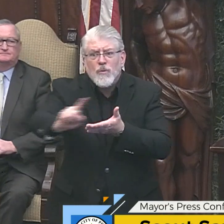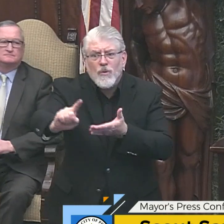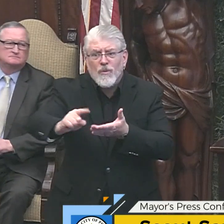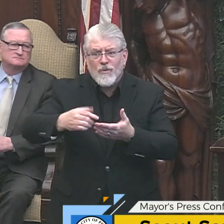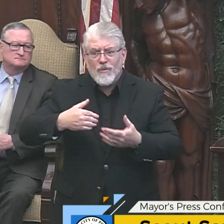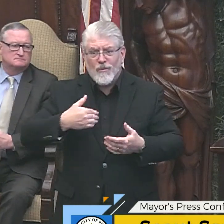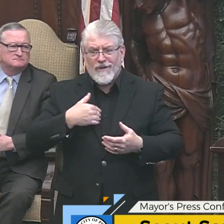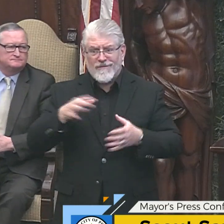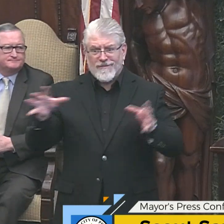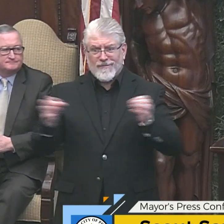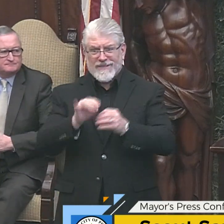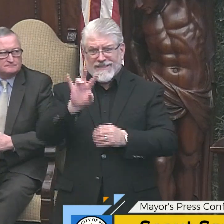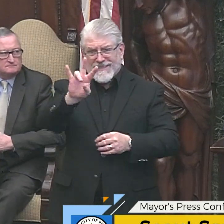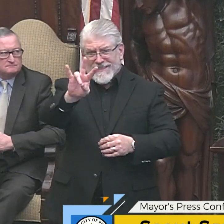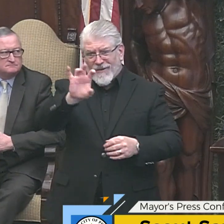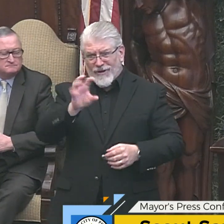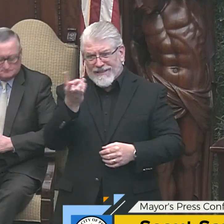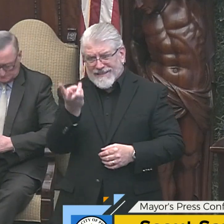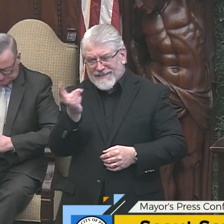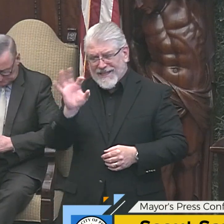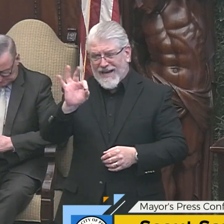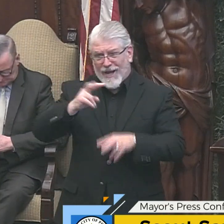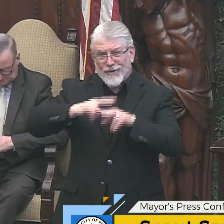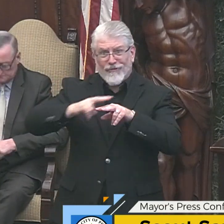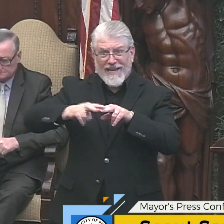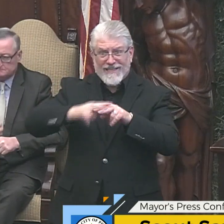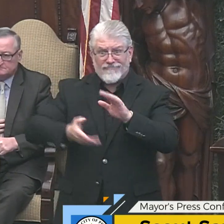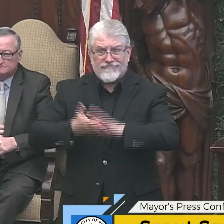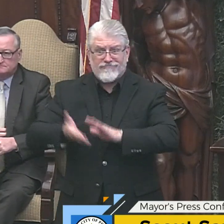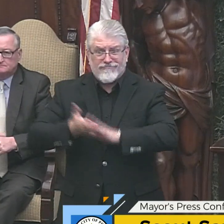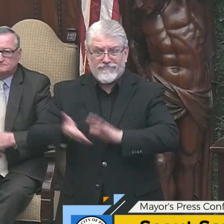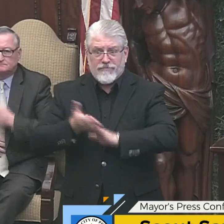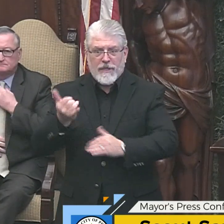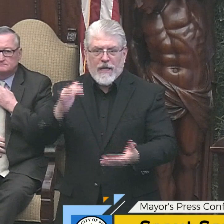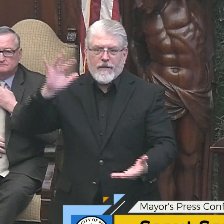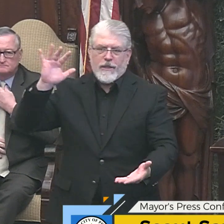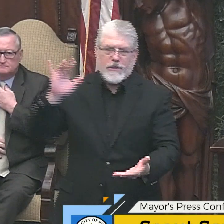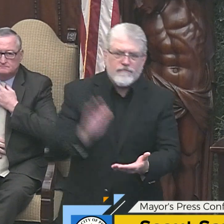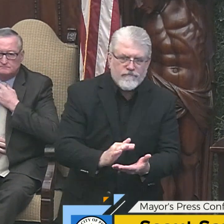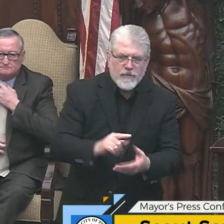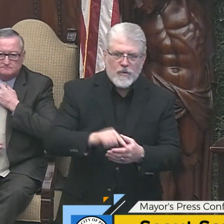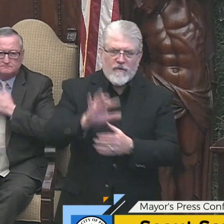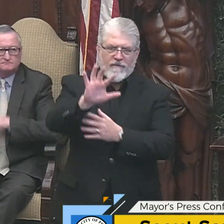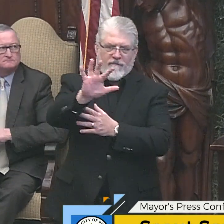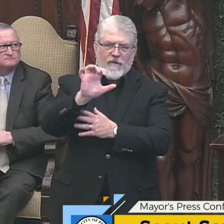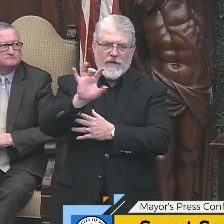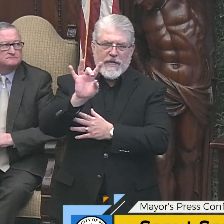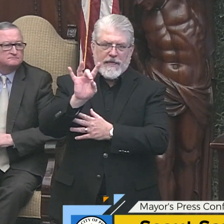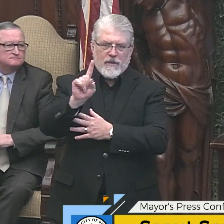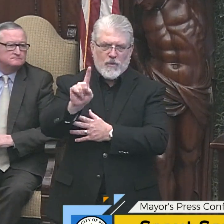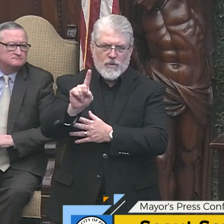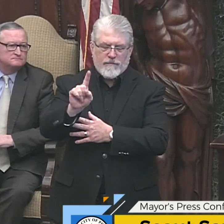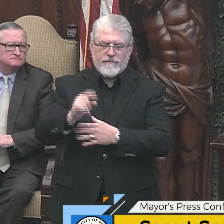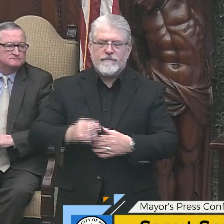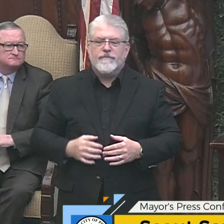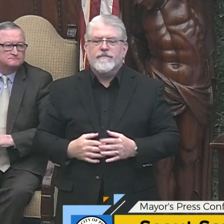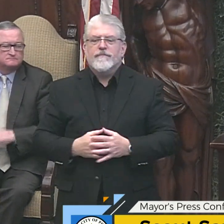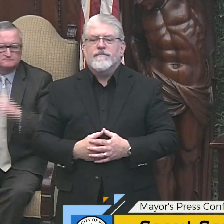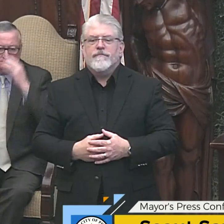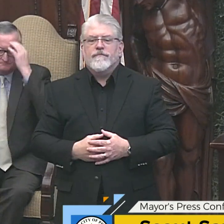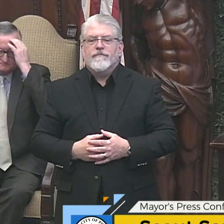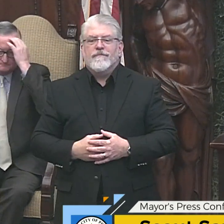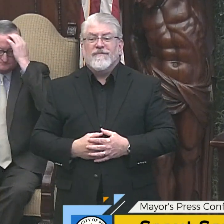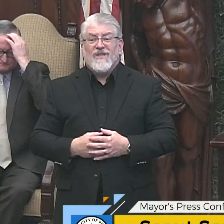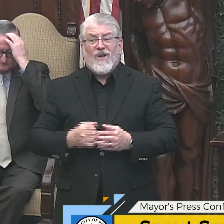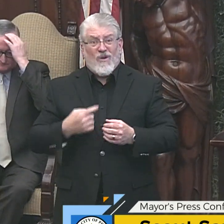of 581 trains. We've done this for a variety of reasons. We've seen significant ridership loss across the entire